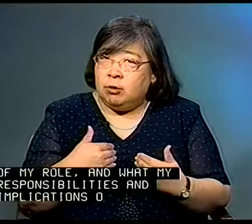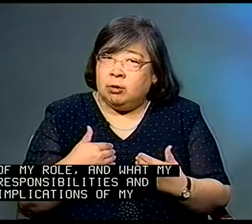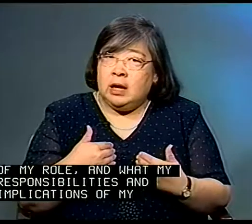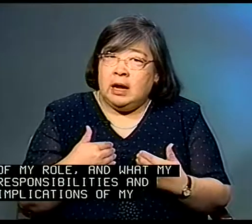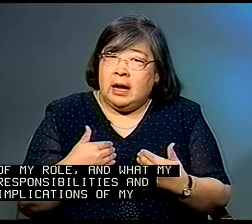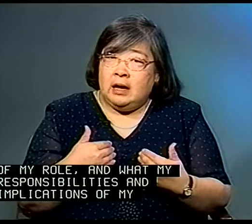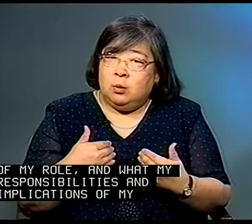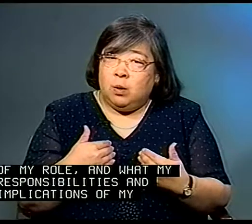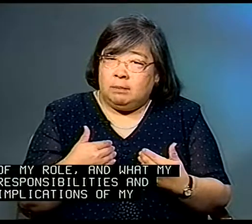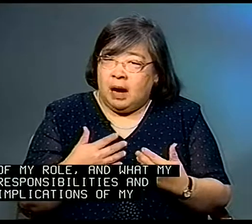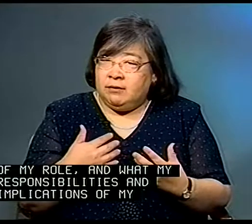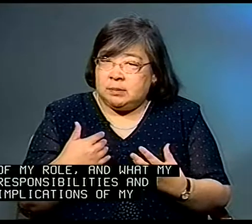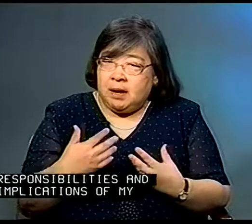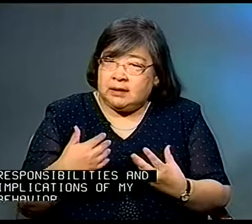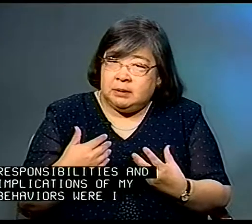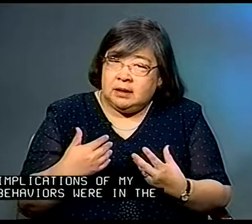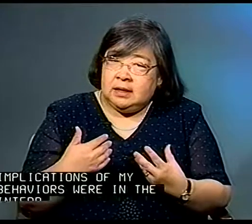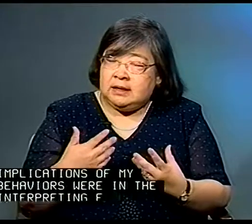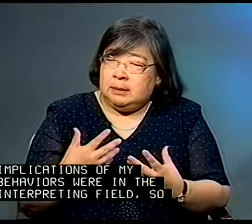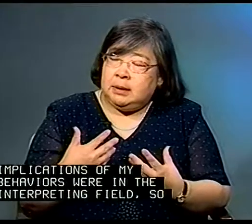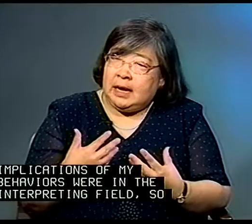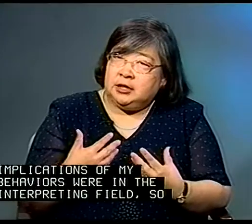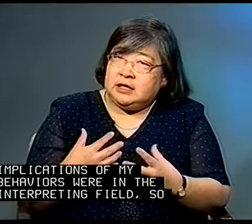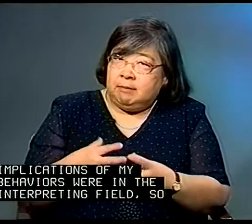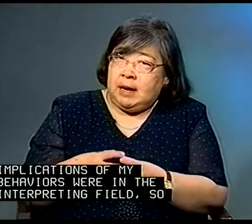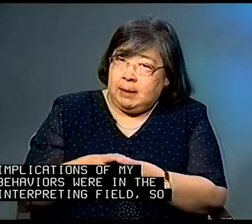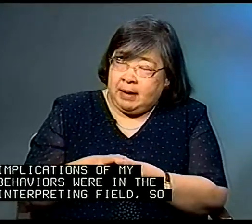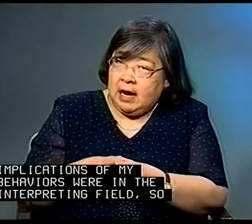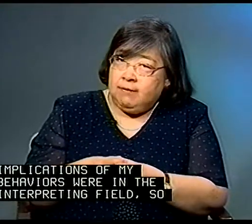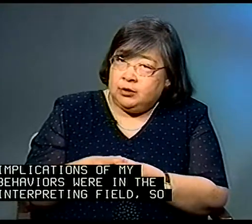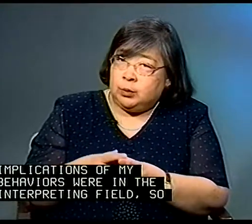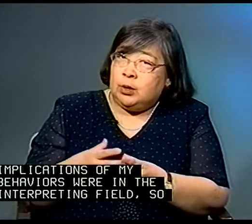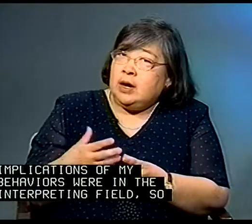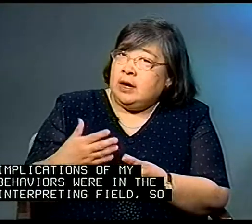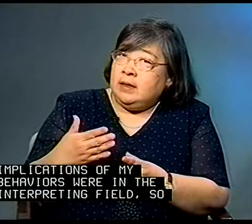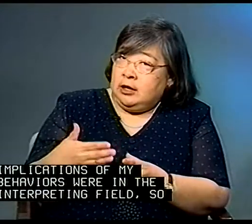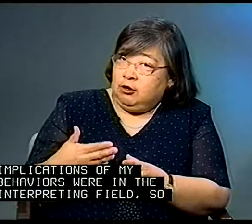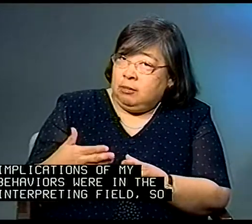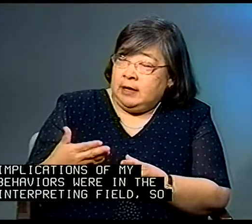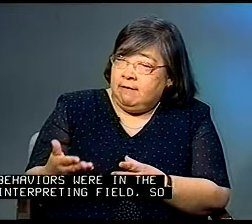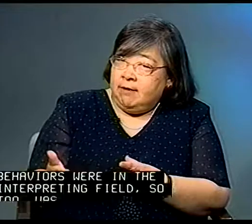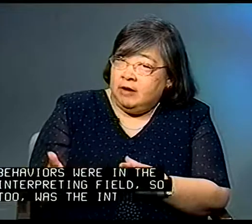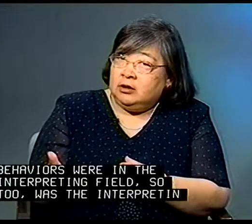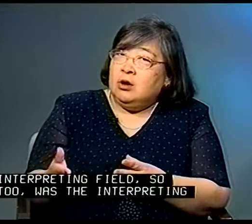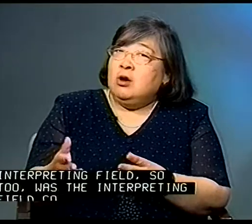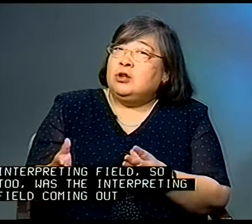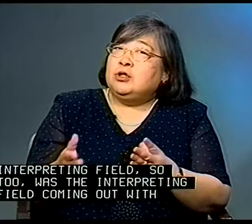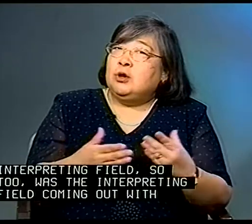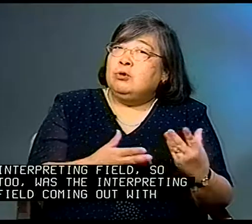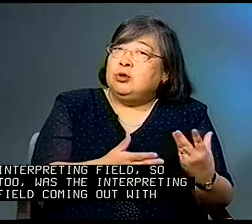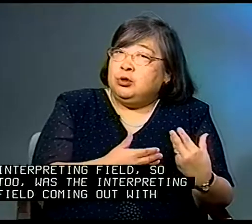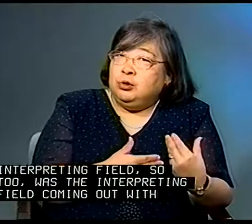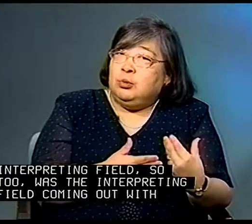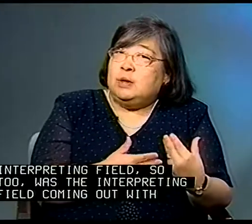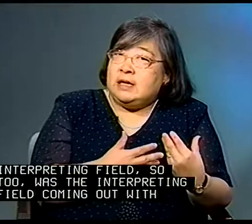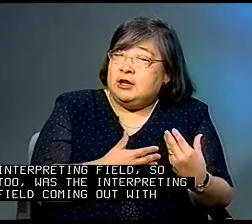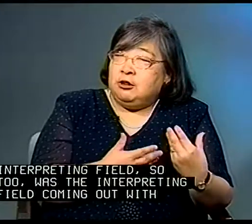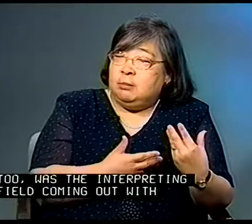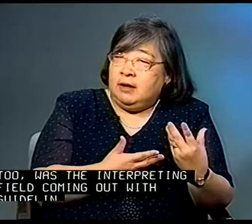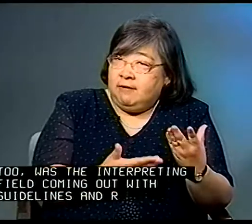role and what my responsibilities and implications of my behaviors were in the interpreting field, so too was the interpreting